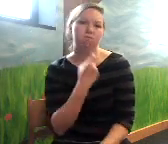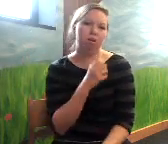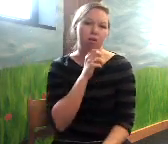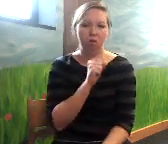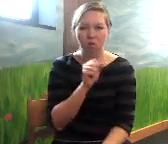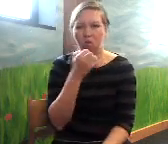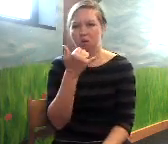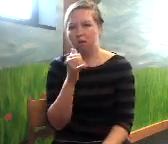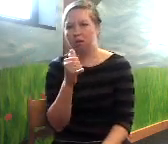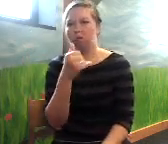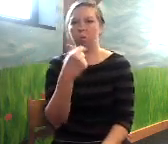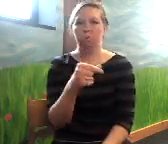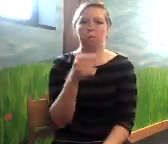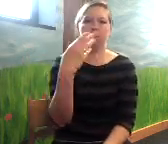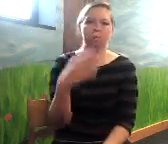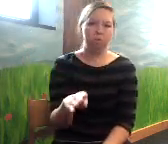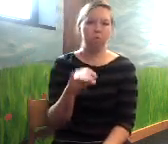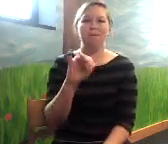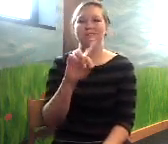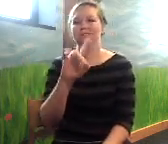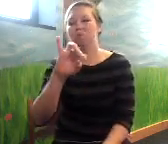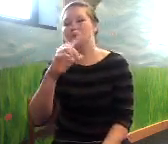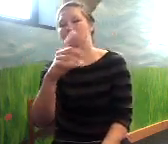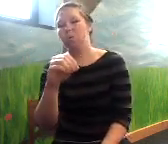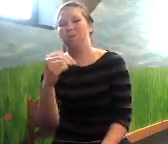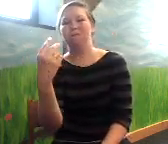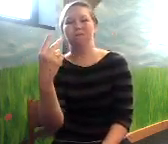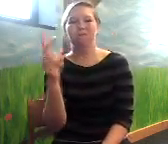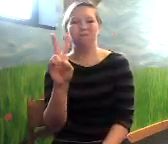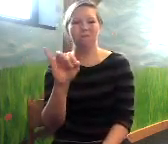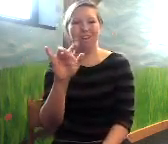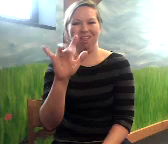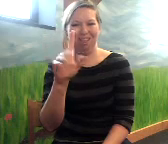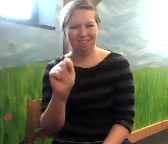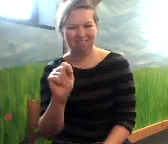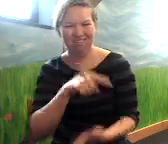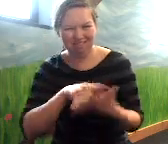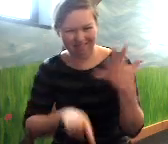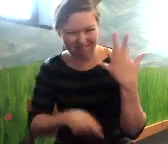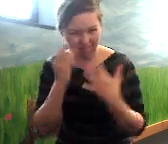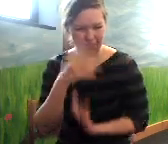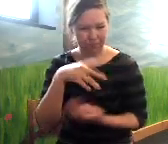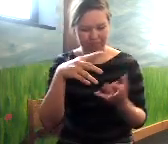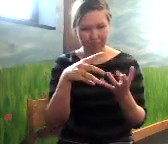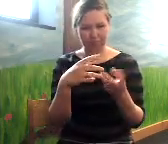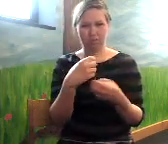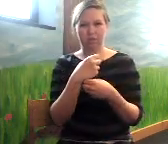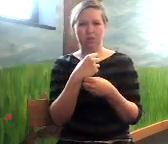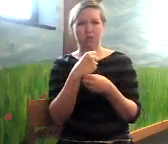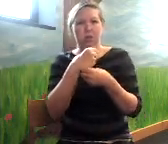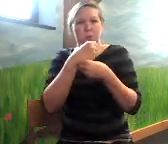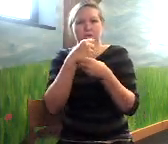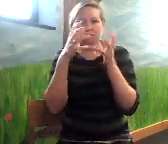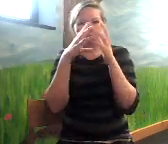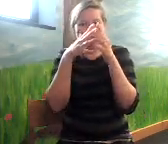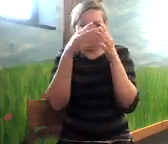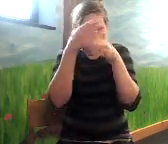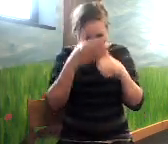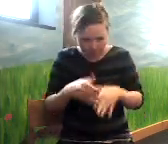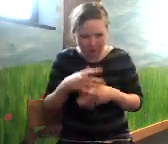so the way that the Cold War prism and the Cold War blinders work in Vietnam is that U.S. policymakers had